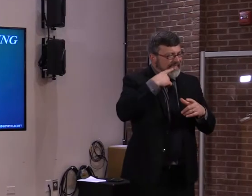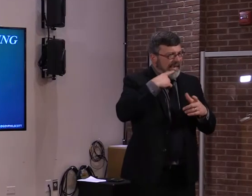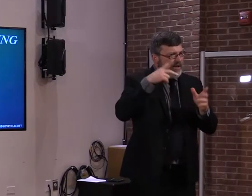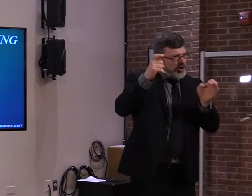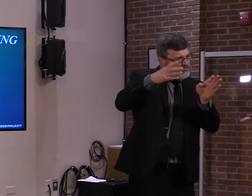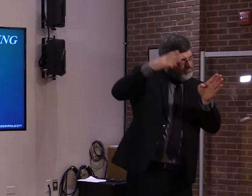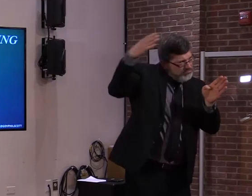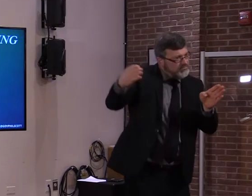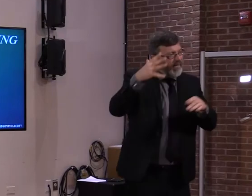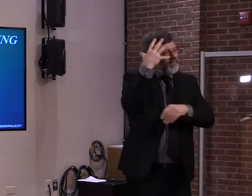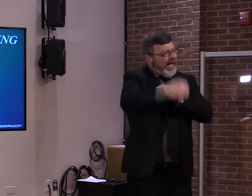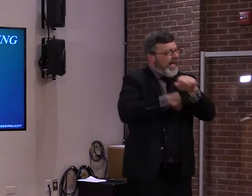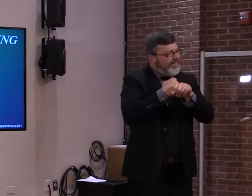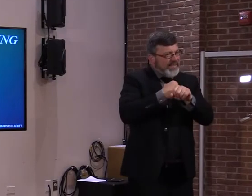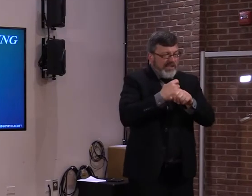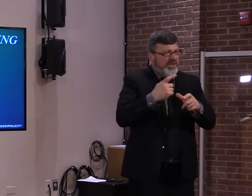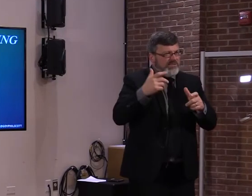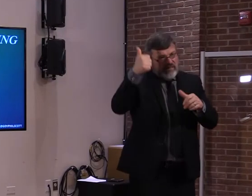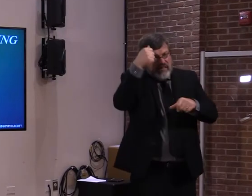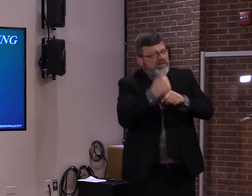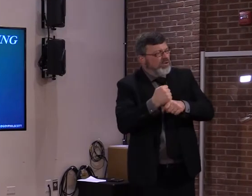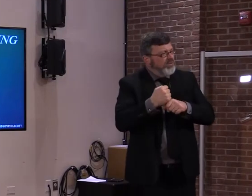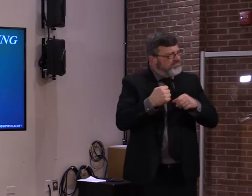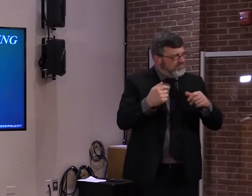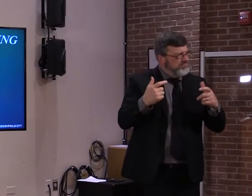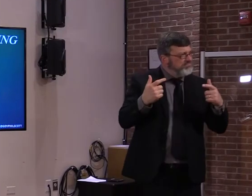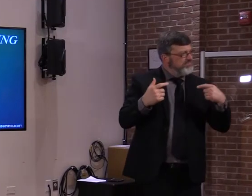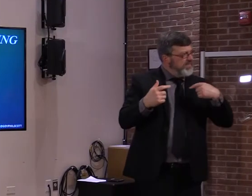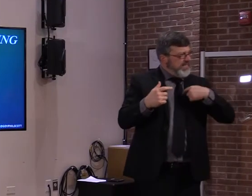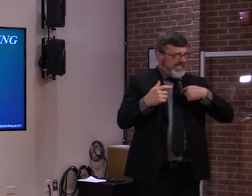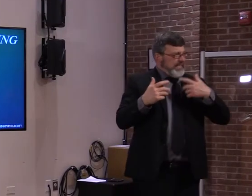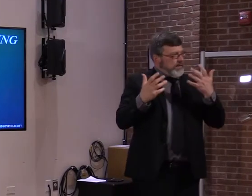extension, and we may look at that as an option as we move forward.